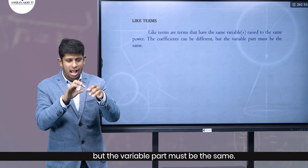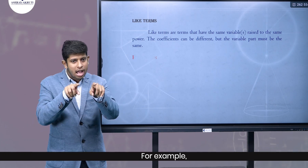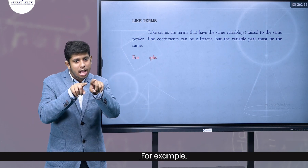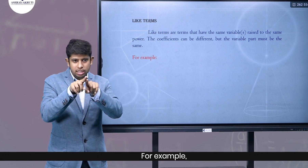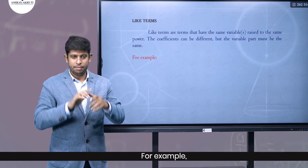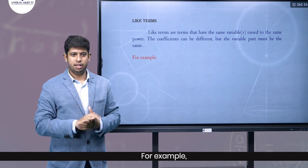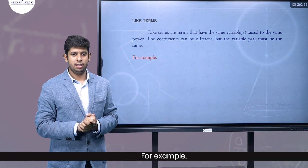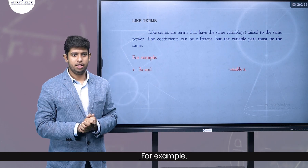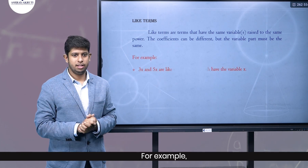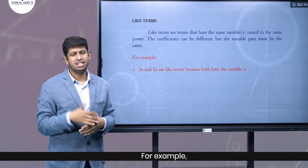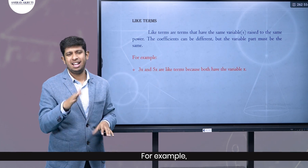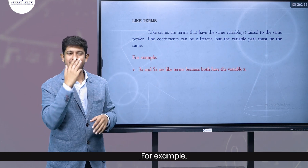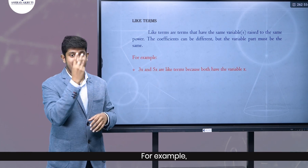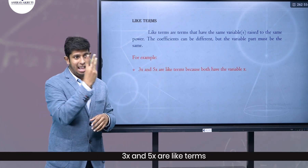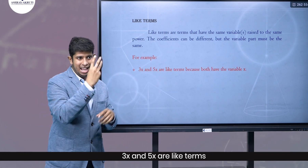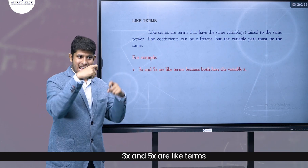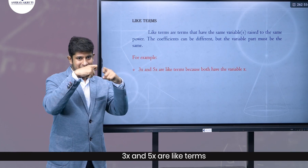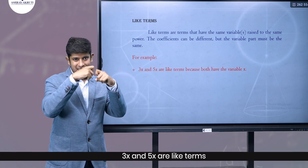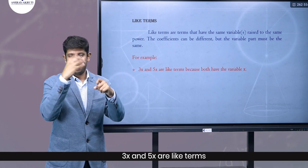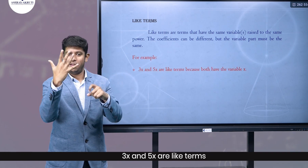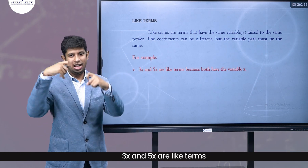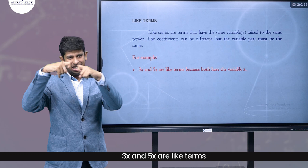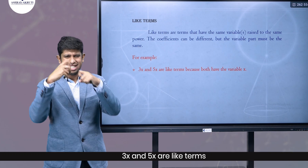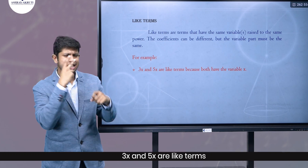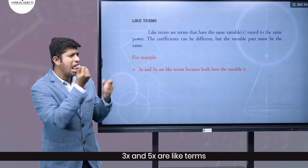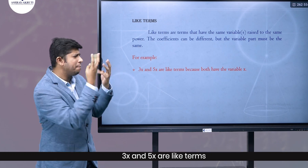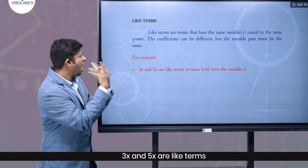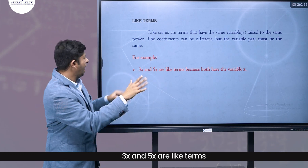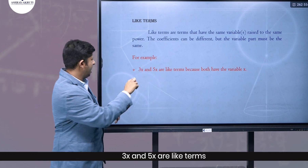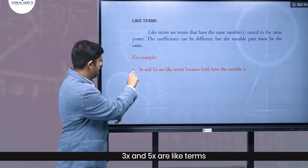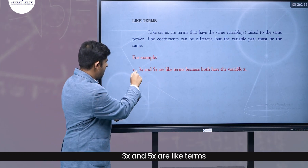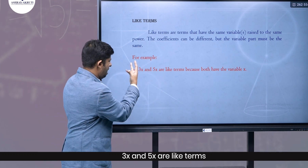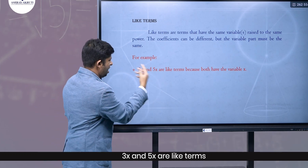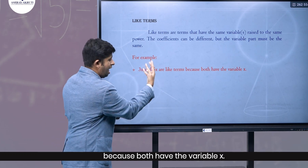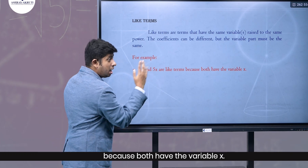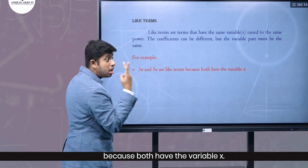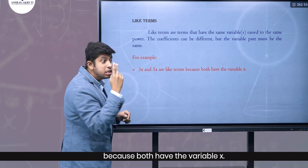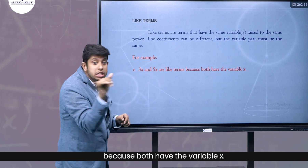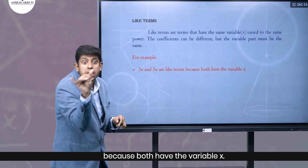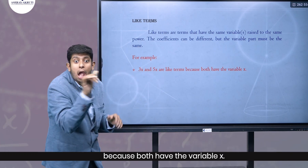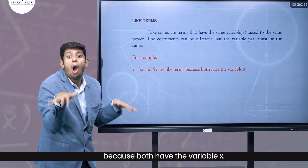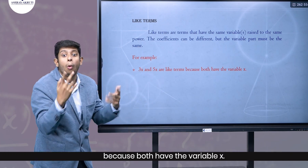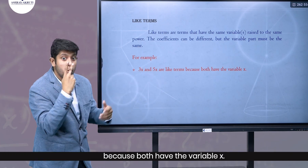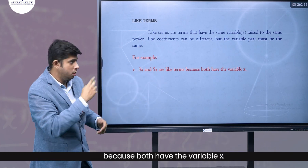For example, 3x and 5x are like terms because both have the variable x.